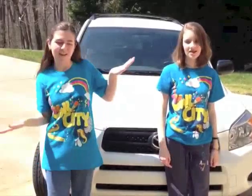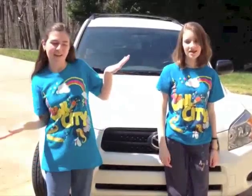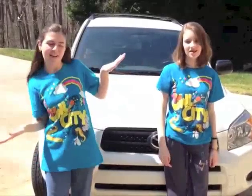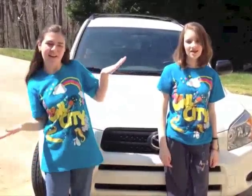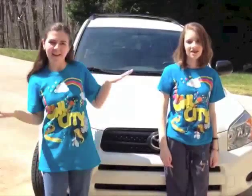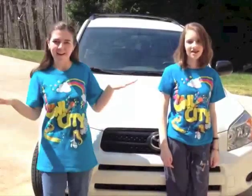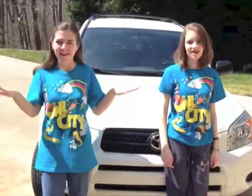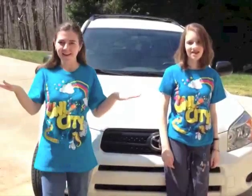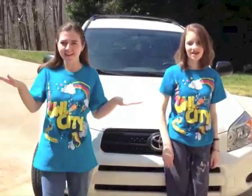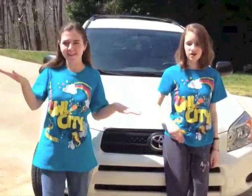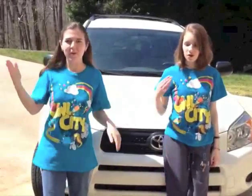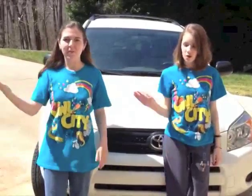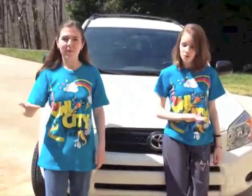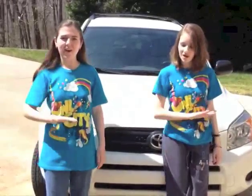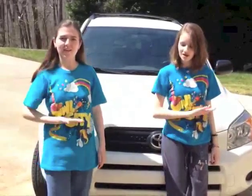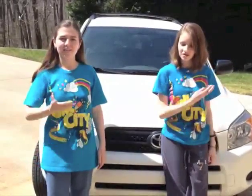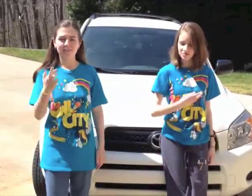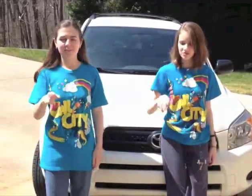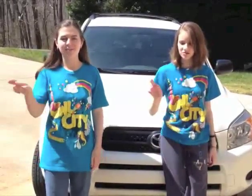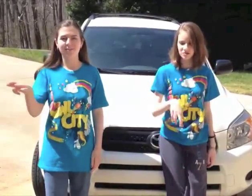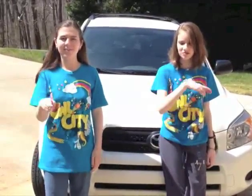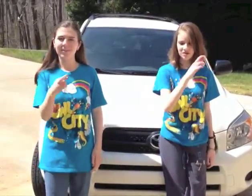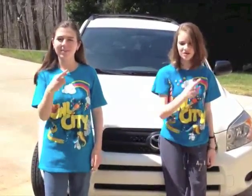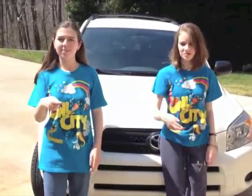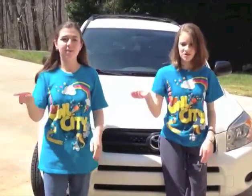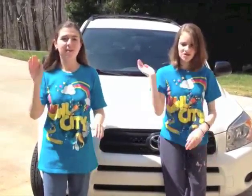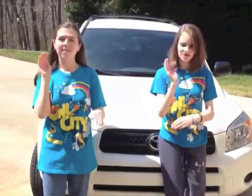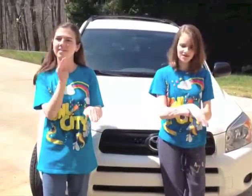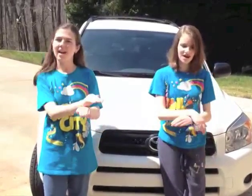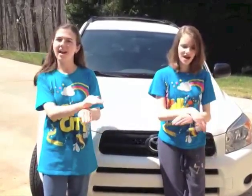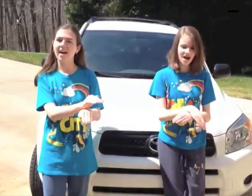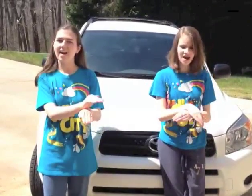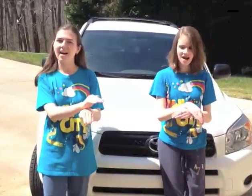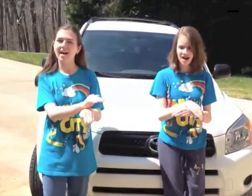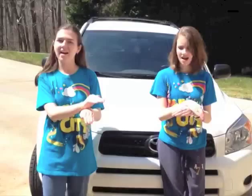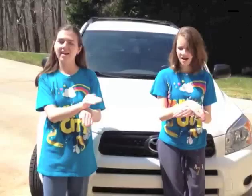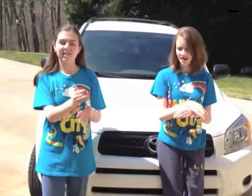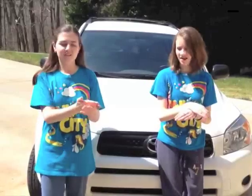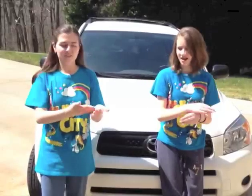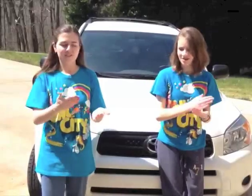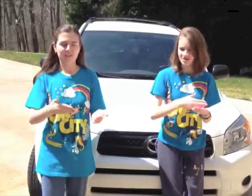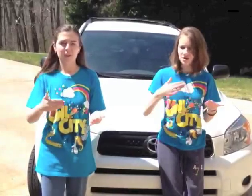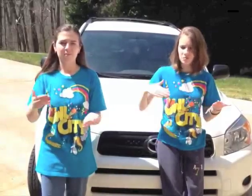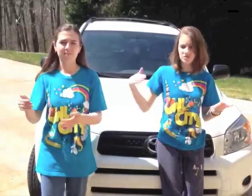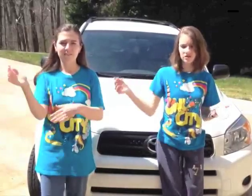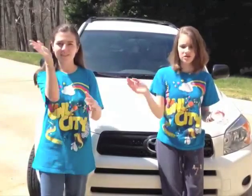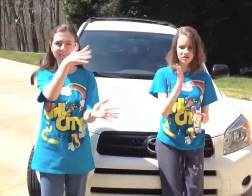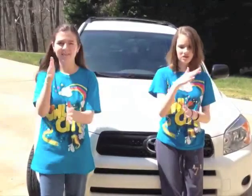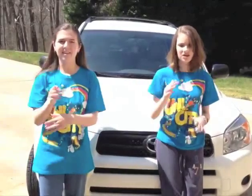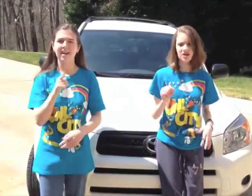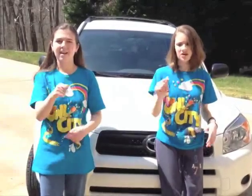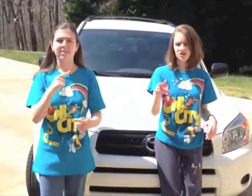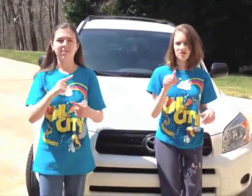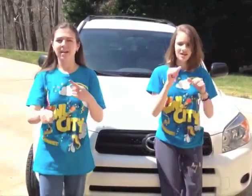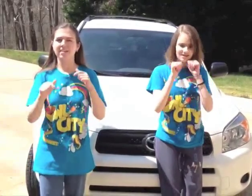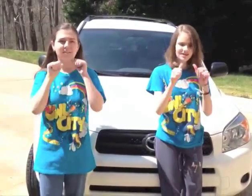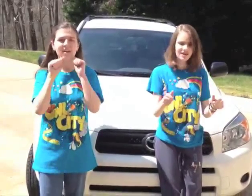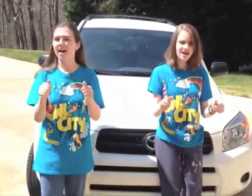fly Welcome to the rhythm of the night Welcome to in the air you can't